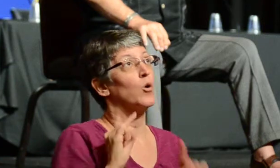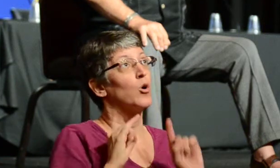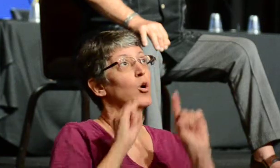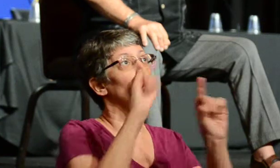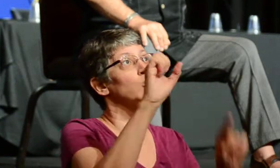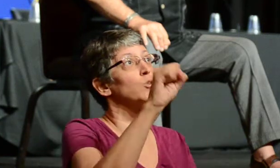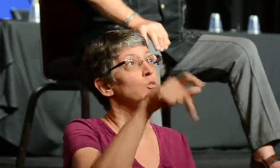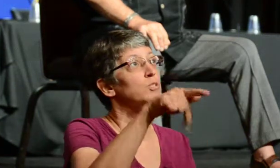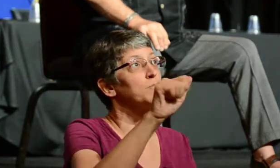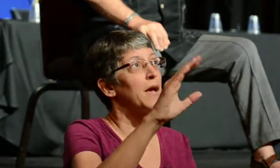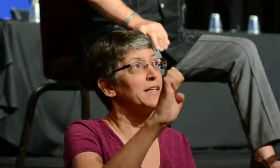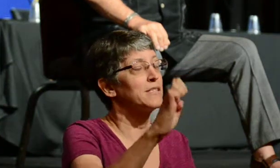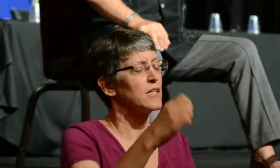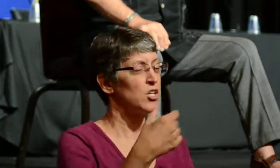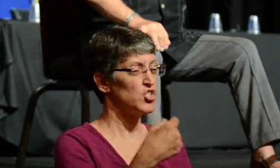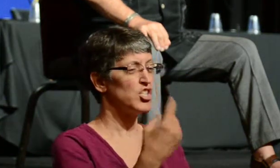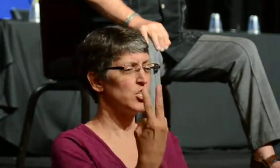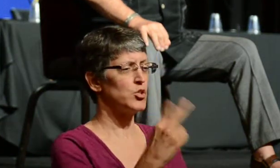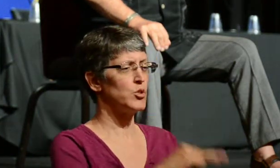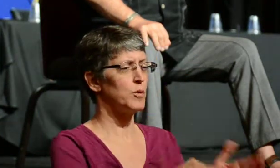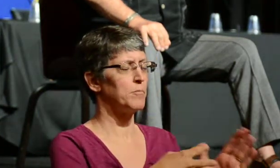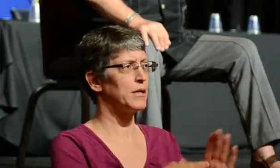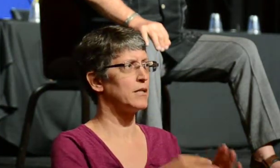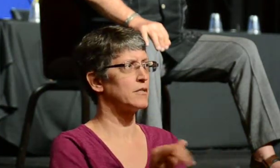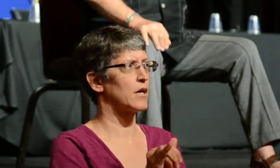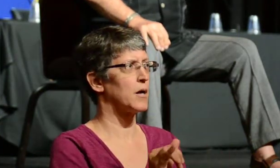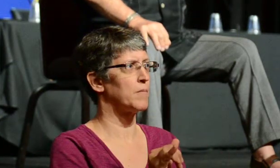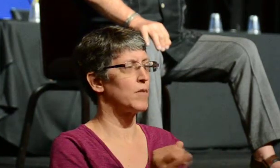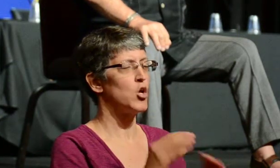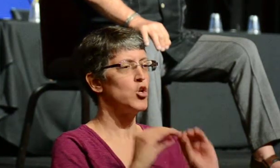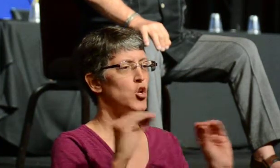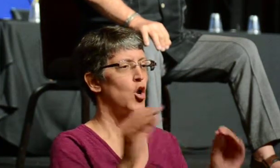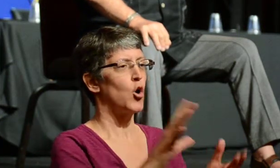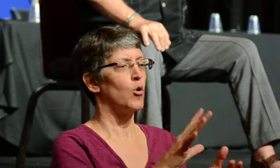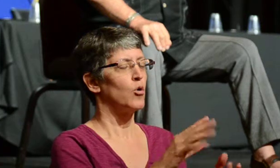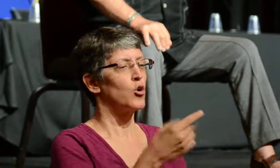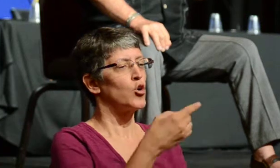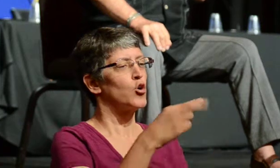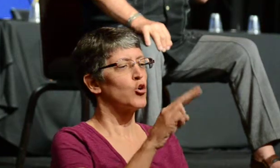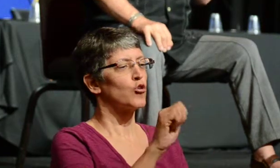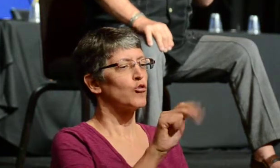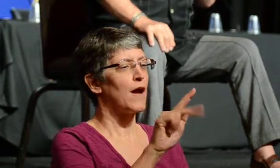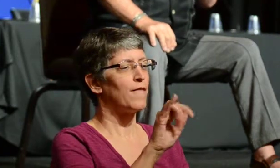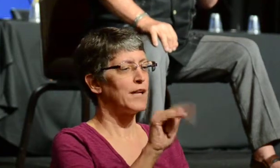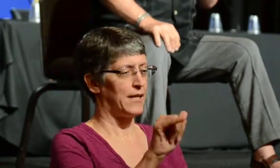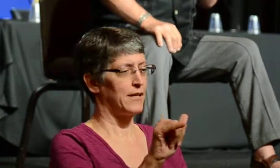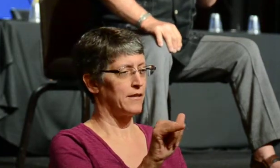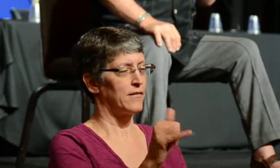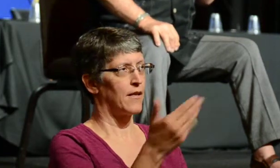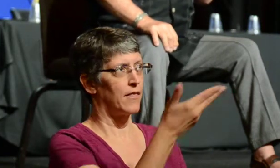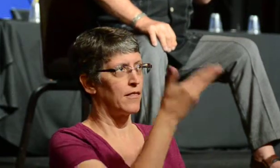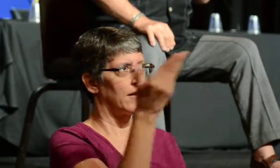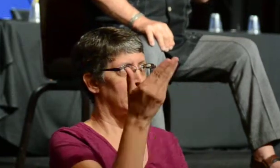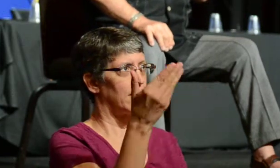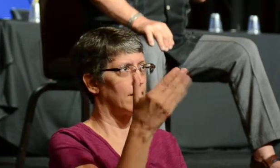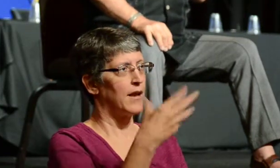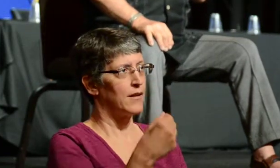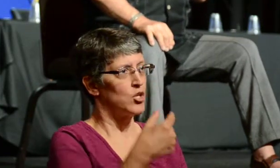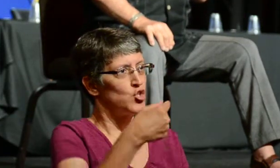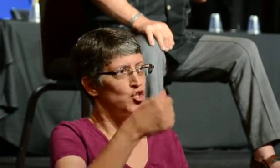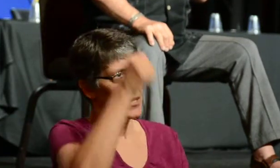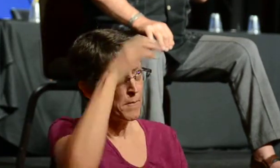G2 refers to G space and no gravity in space, and G-men. And